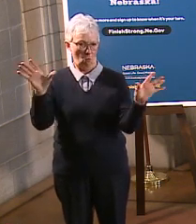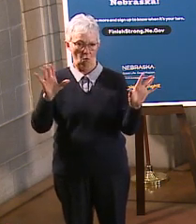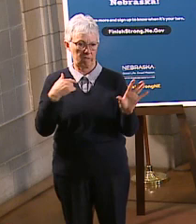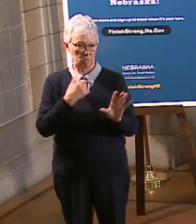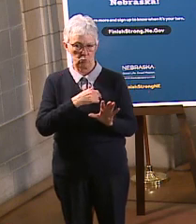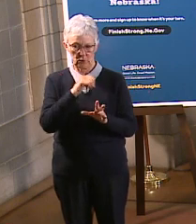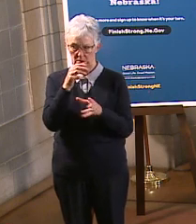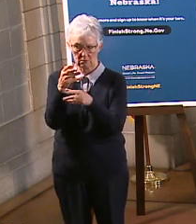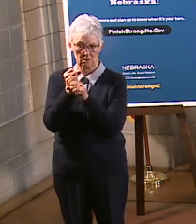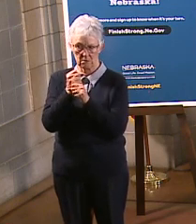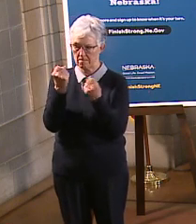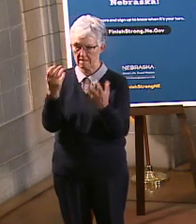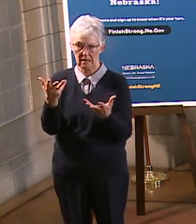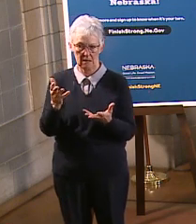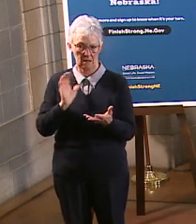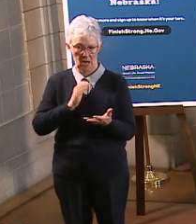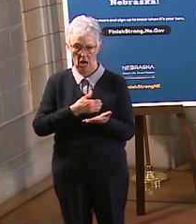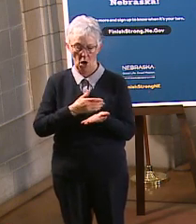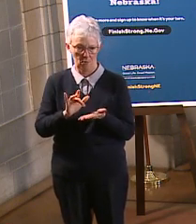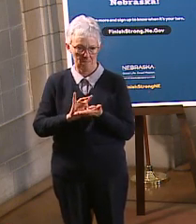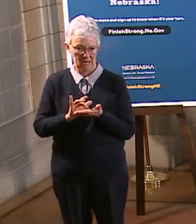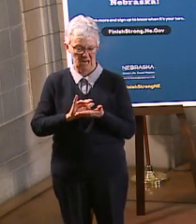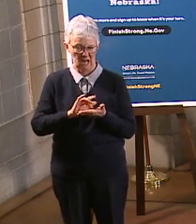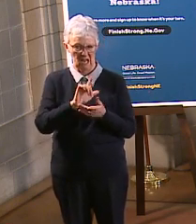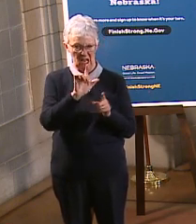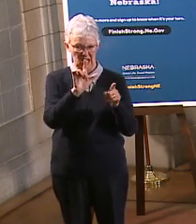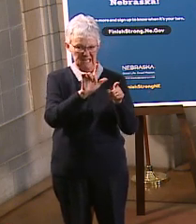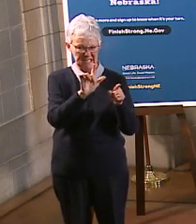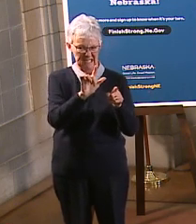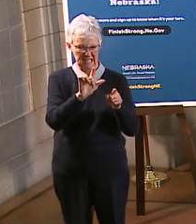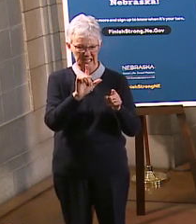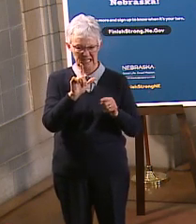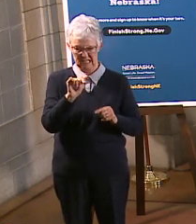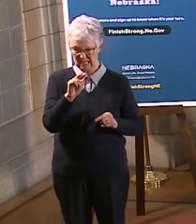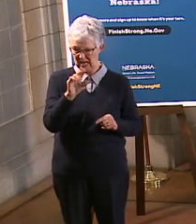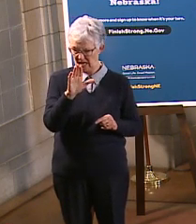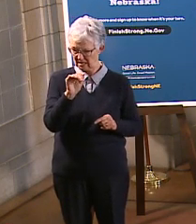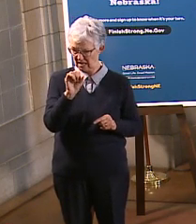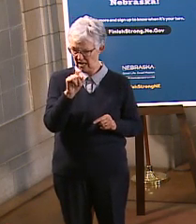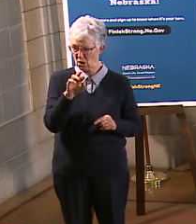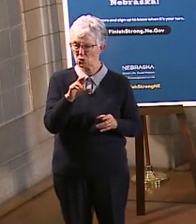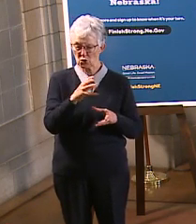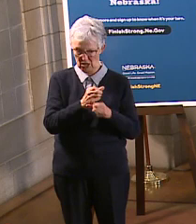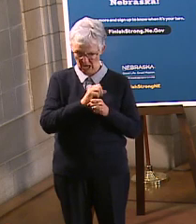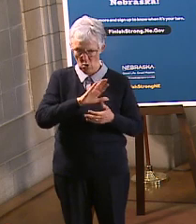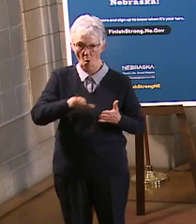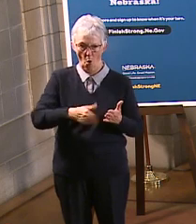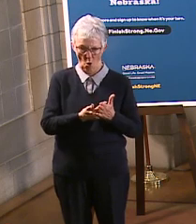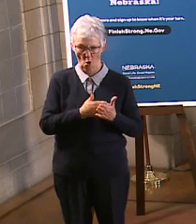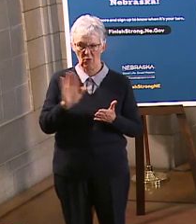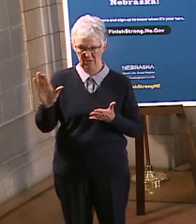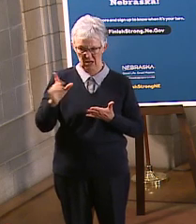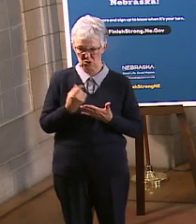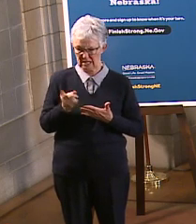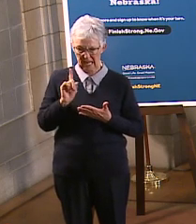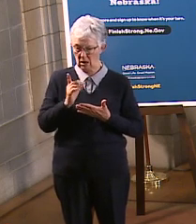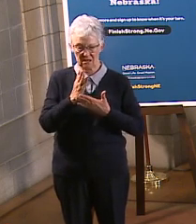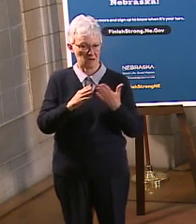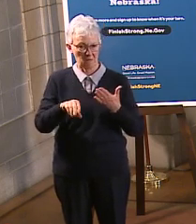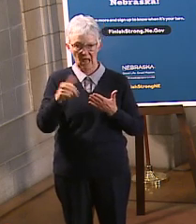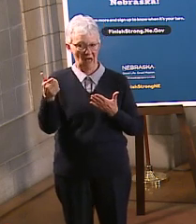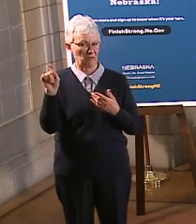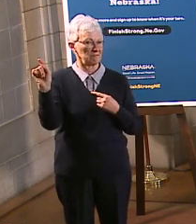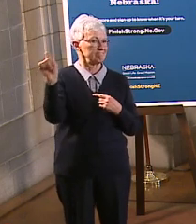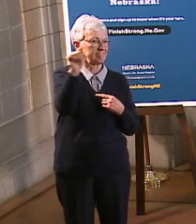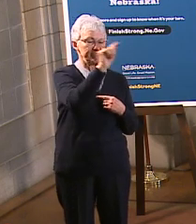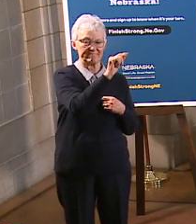Lincoln, Lancaster, and Douglas both got some of their shipments, if not all their shipments last week, but other areas did not. And so we're expecting that